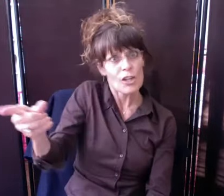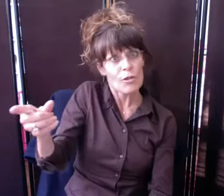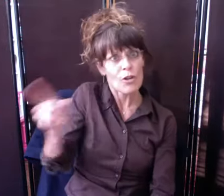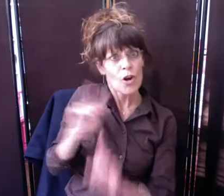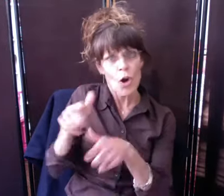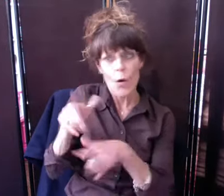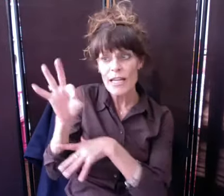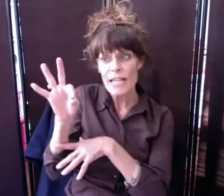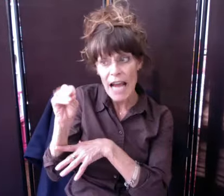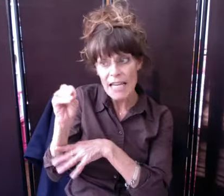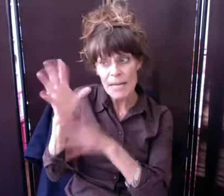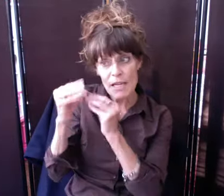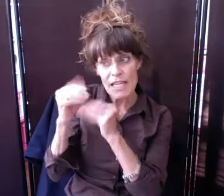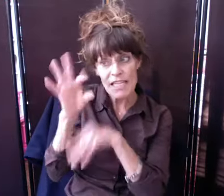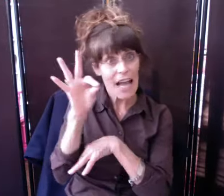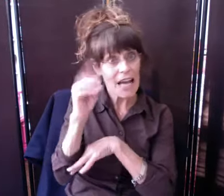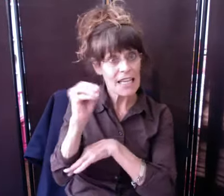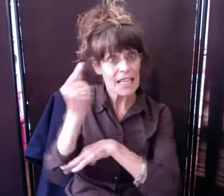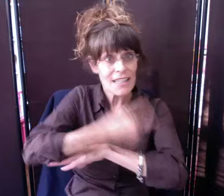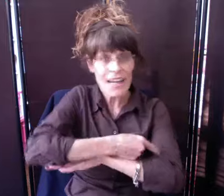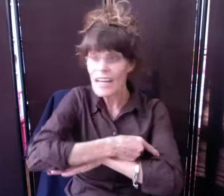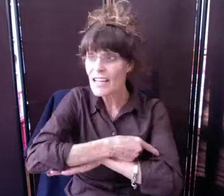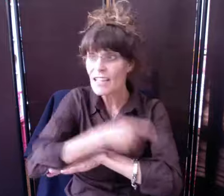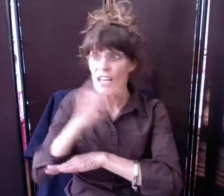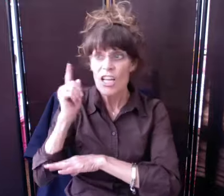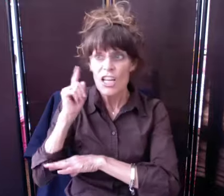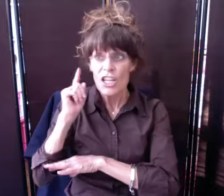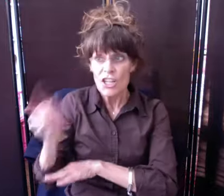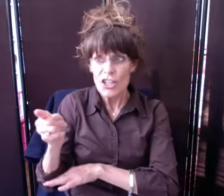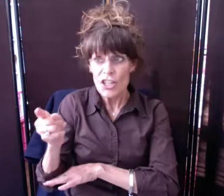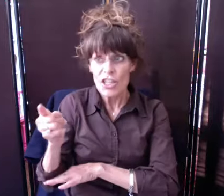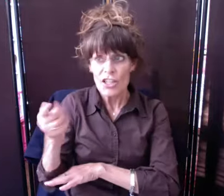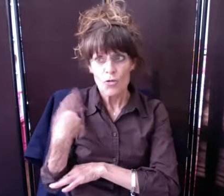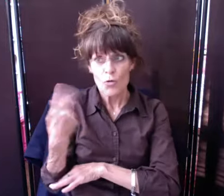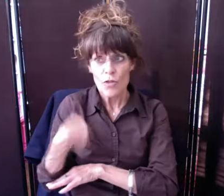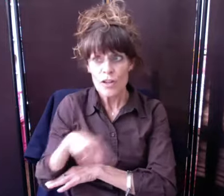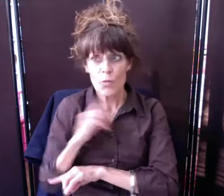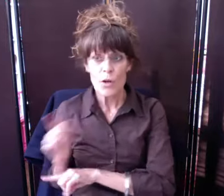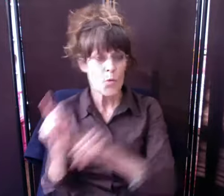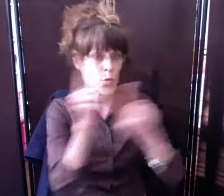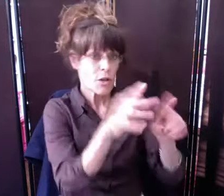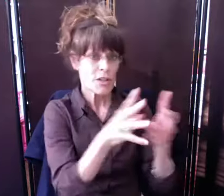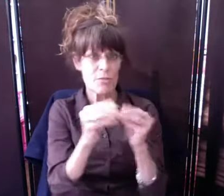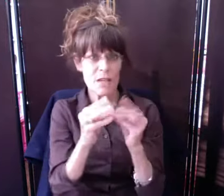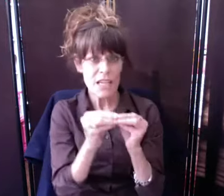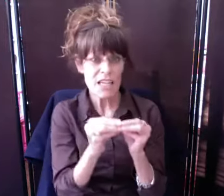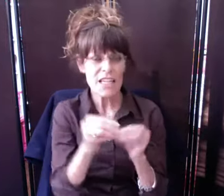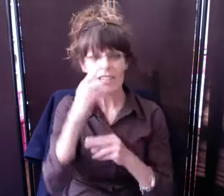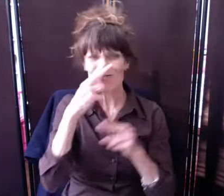was going to a bunch of meetings and all the meetings she went to were fun and lively and there were all different ages and all different colors